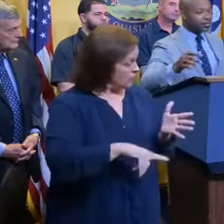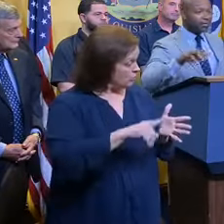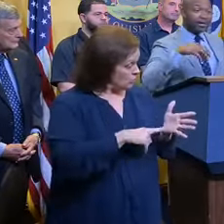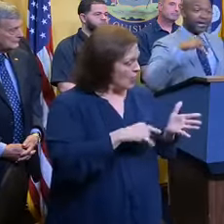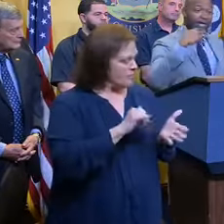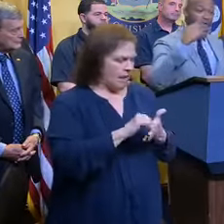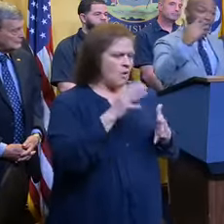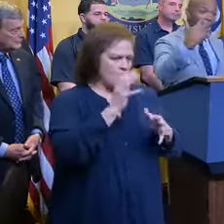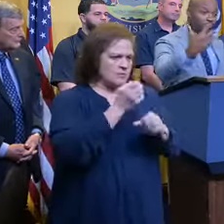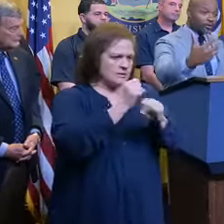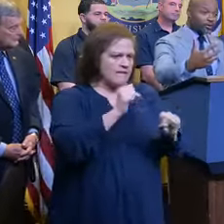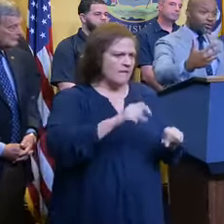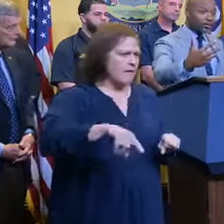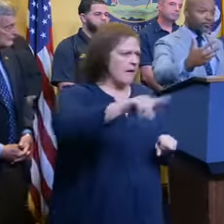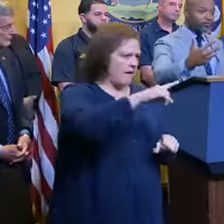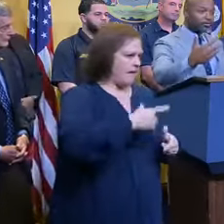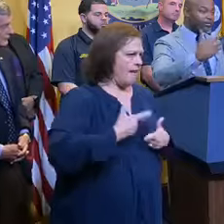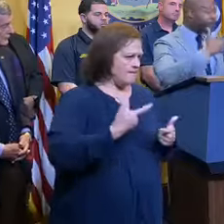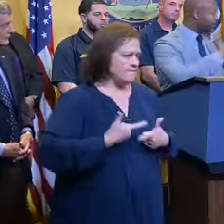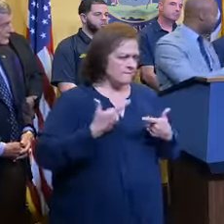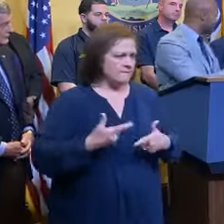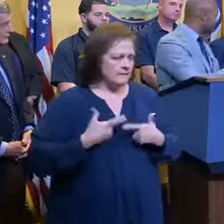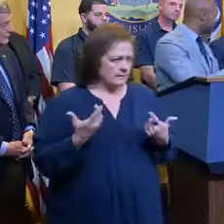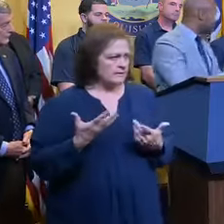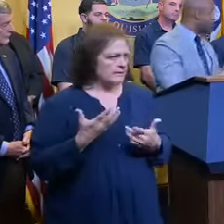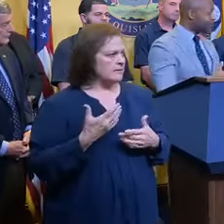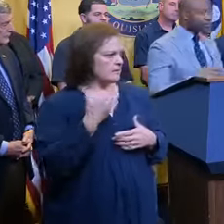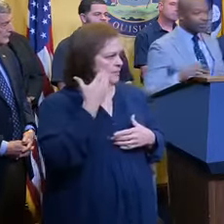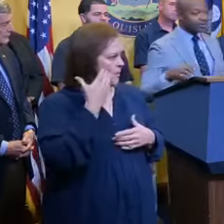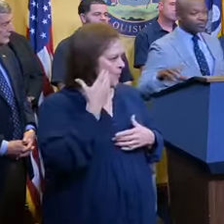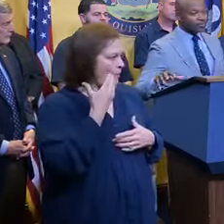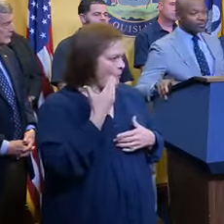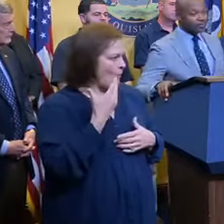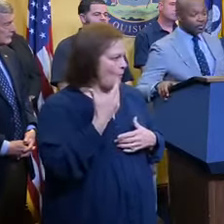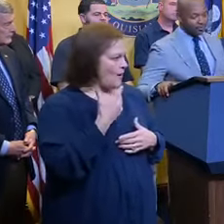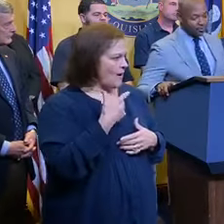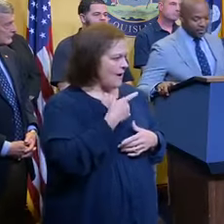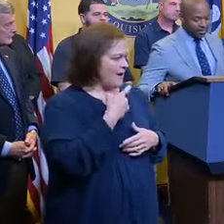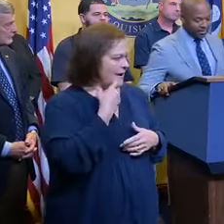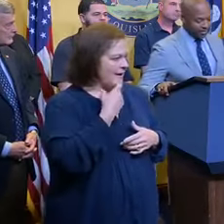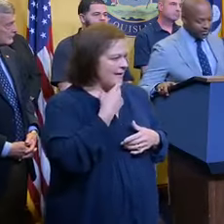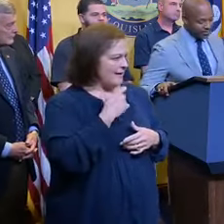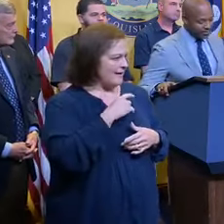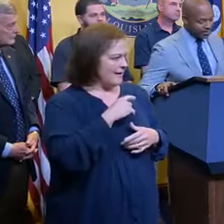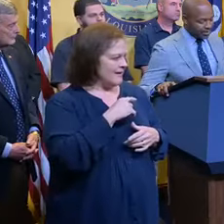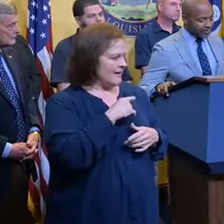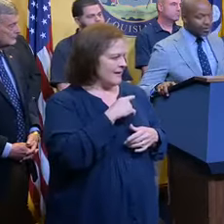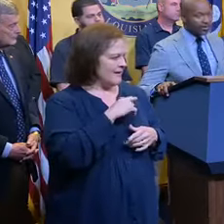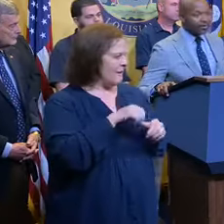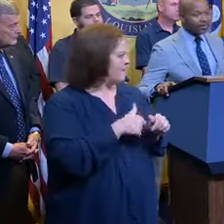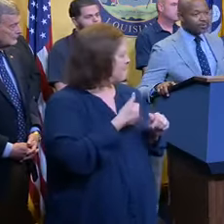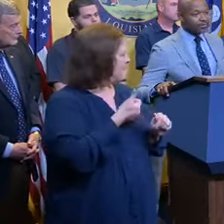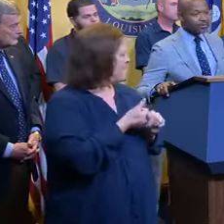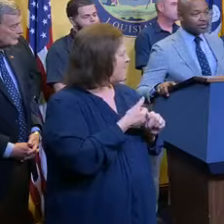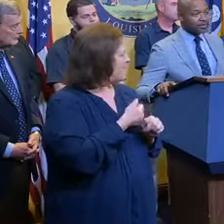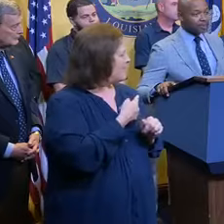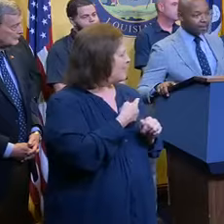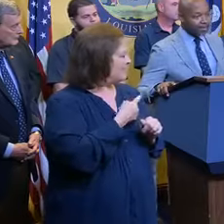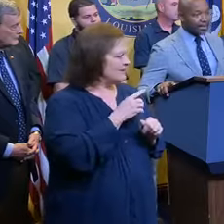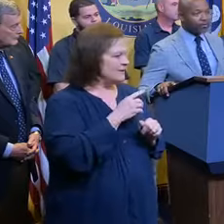be paramount. As we focus on the fist, I know Mr. Montoya, who's behind the mayor right now, has